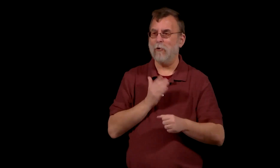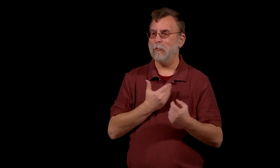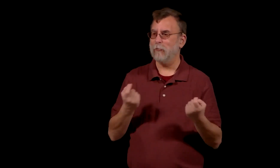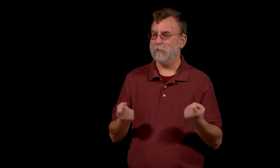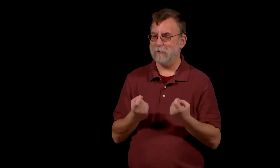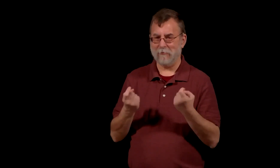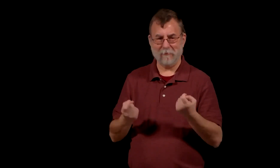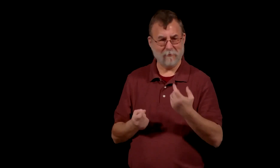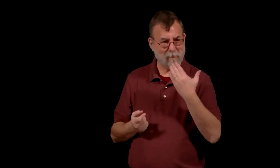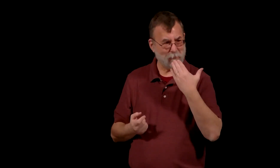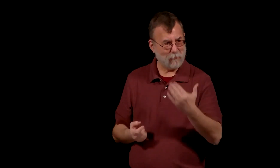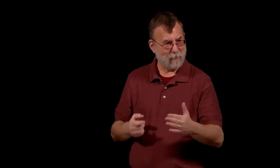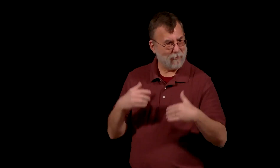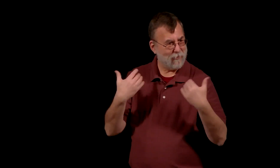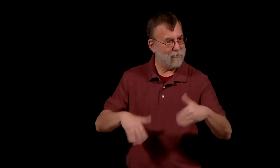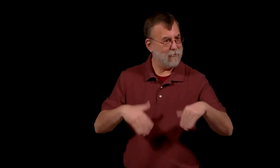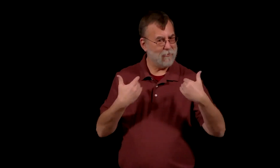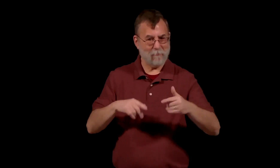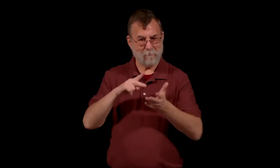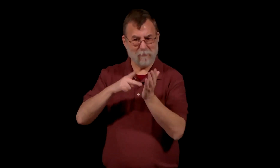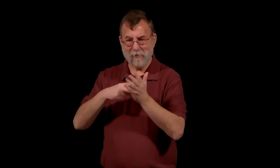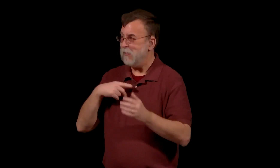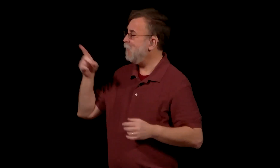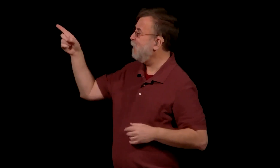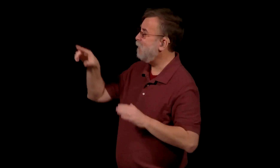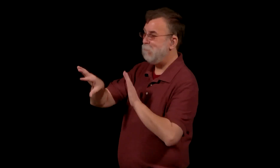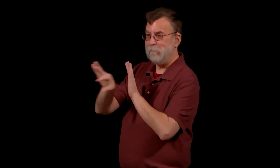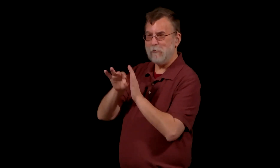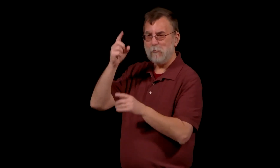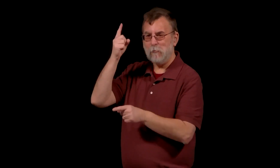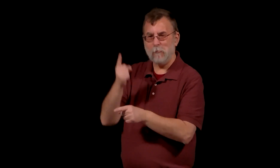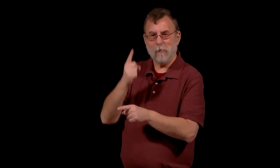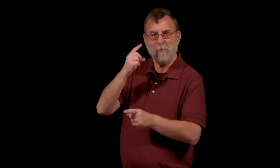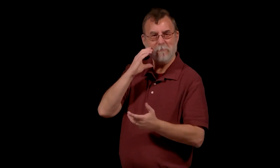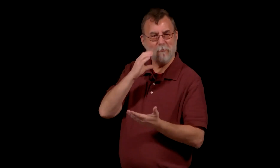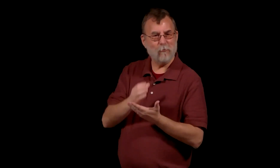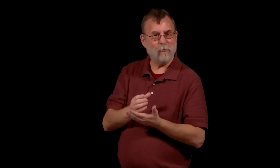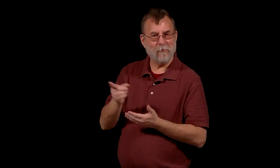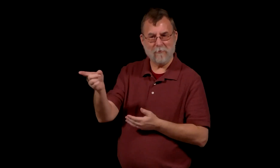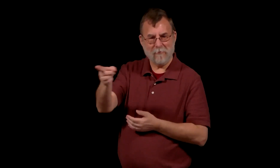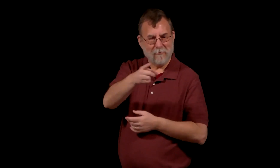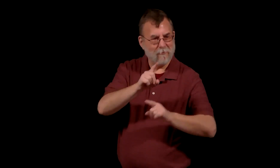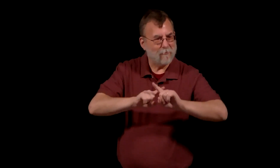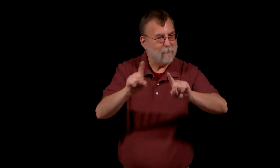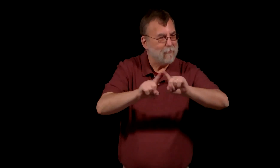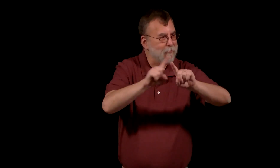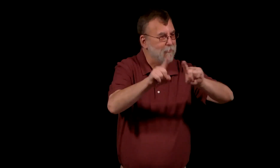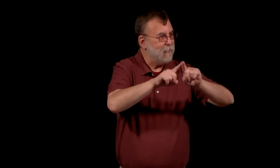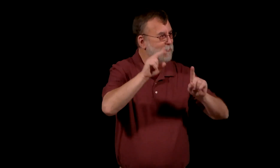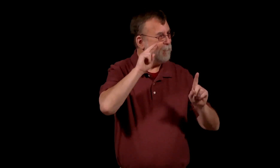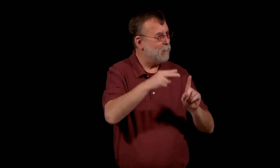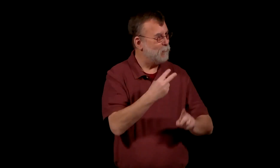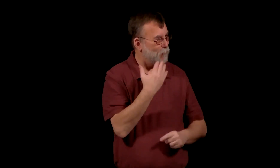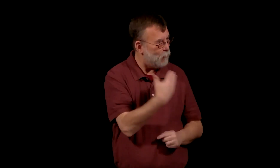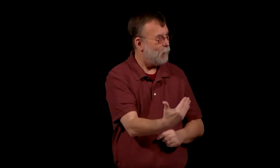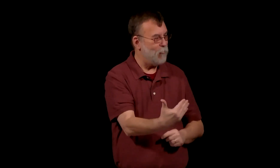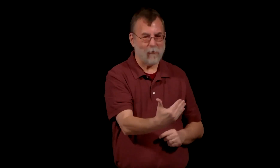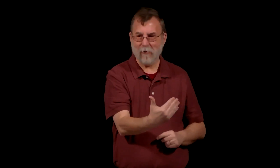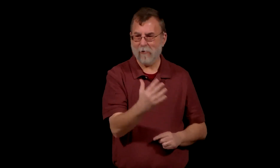Jesus' blood covers our sins, washes them away. Good. Wow. I picked the right picture today. You have so many different